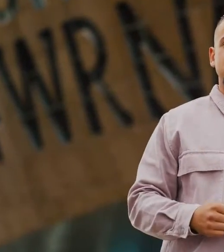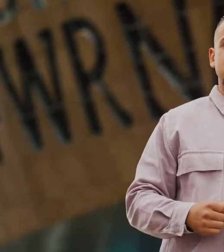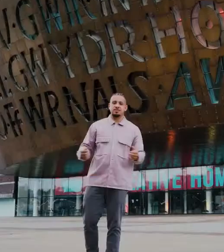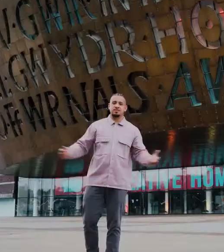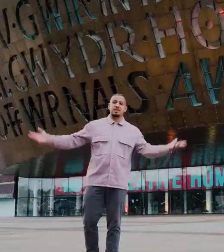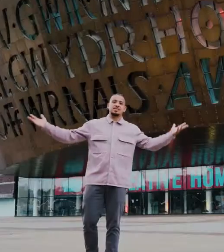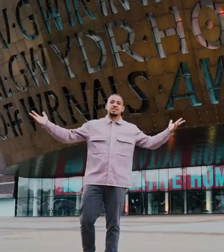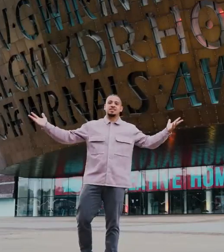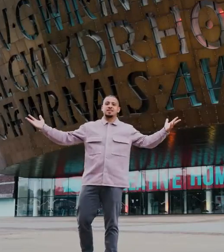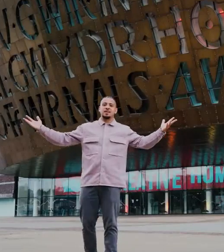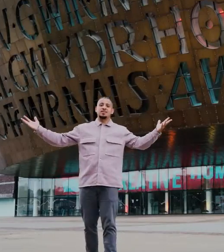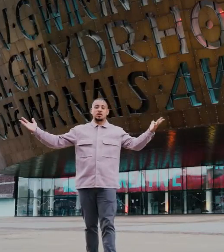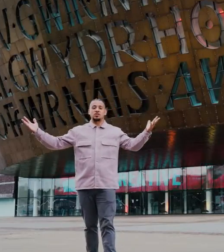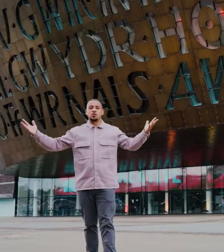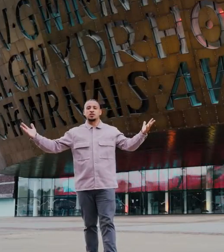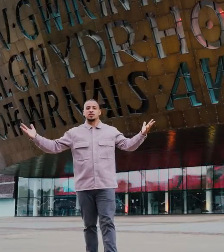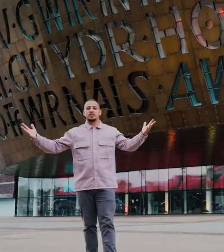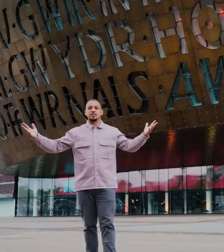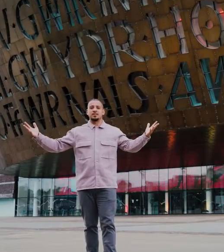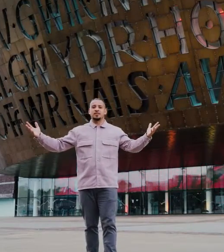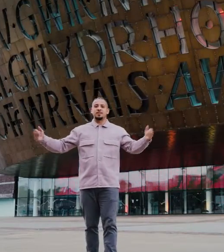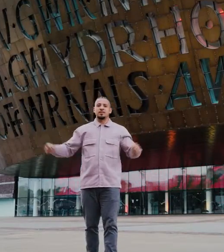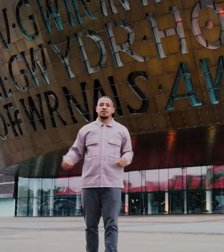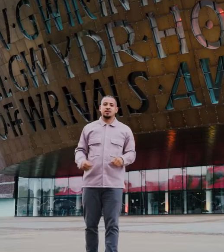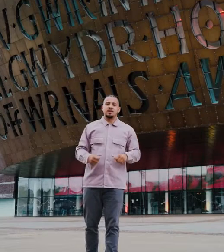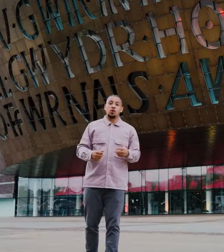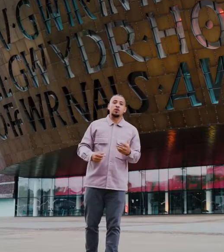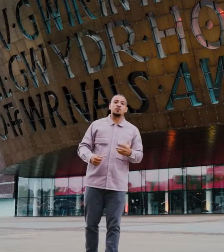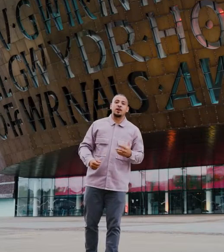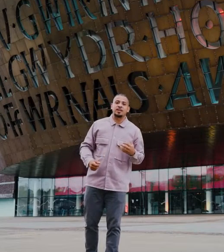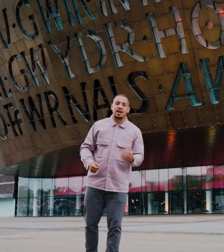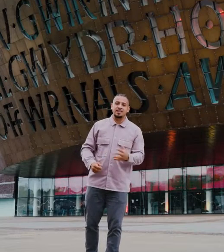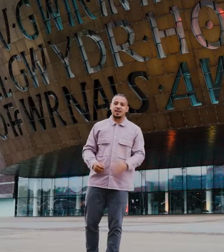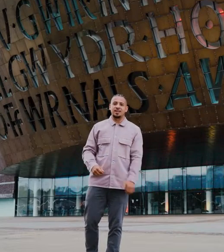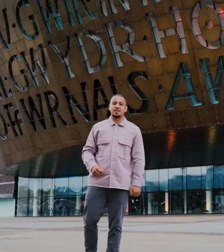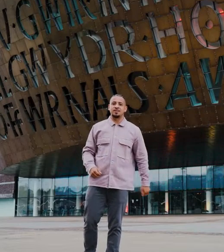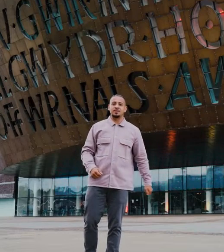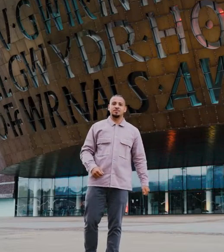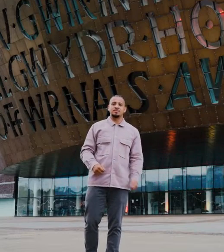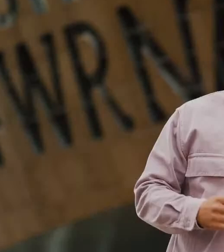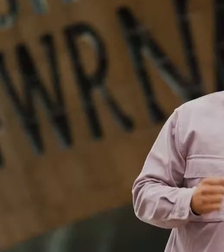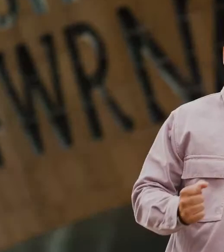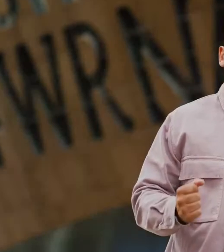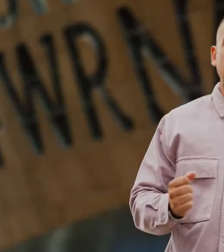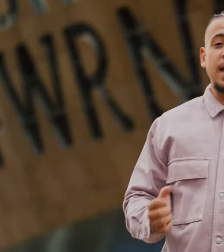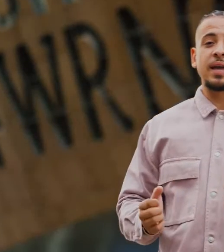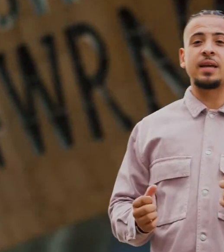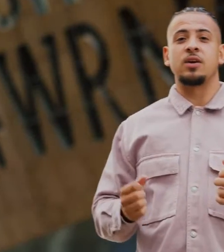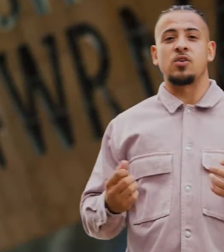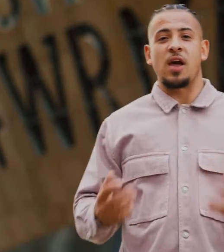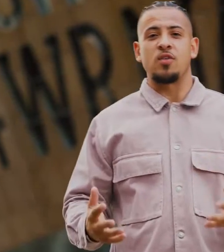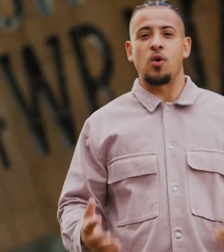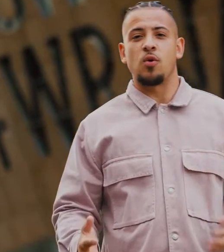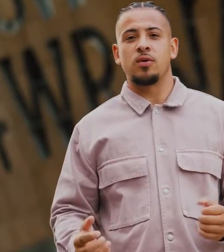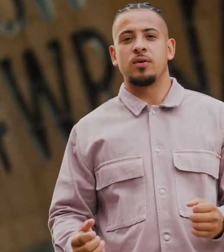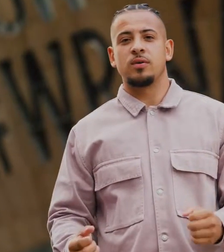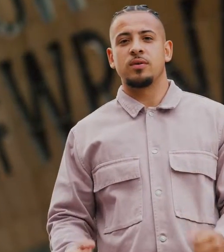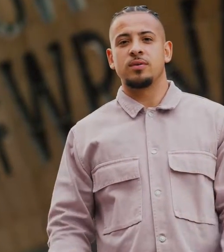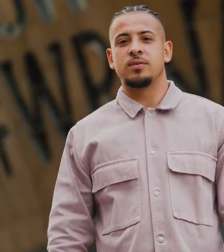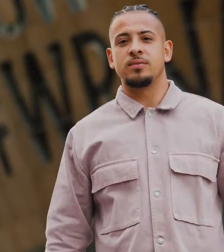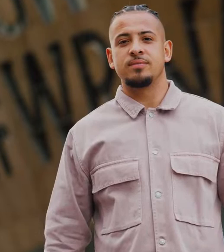Congratulations. This is graduation. Llon gyfachiadau. Dyma eich